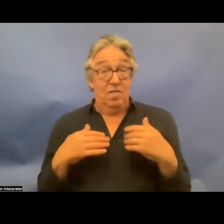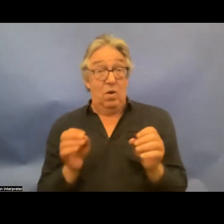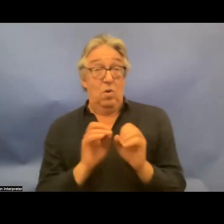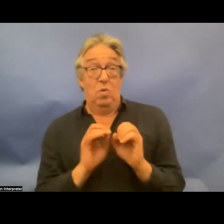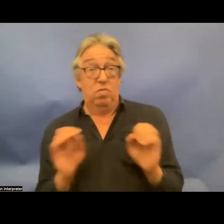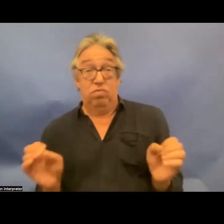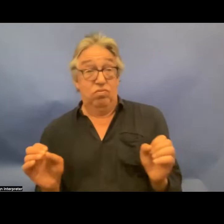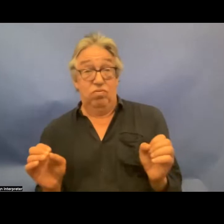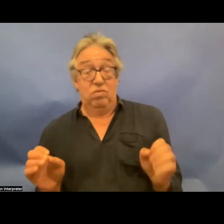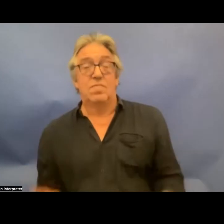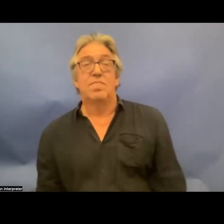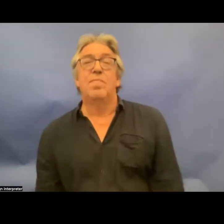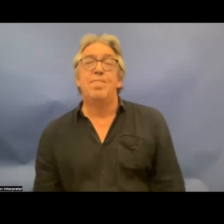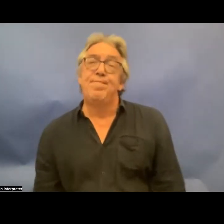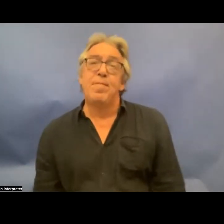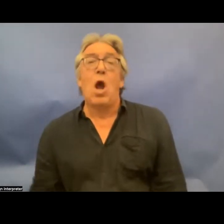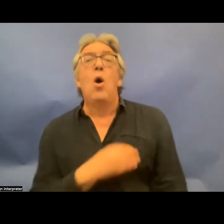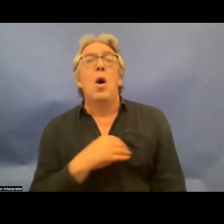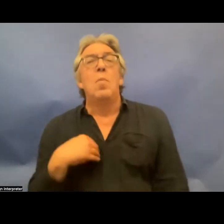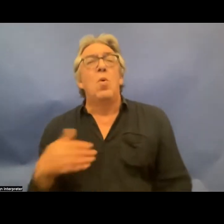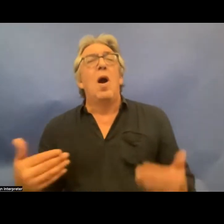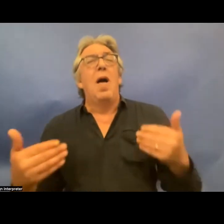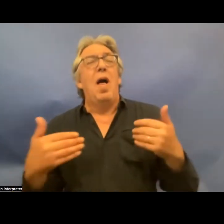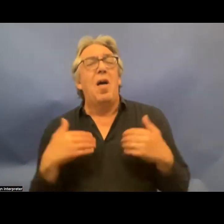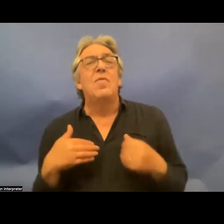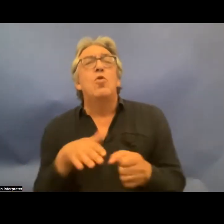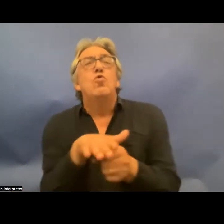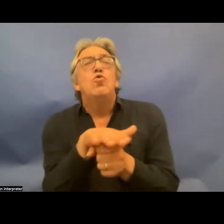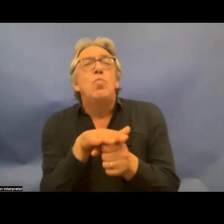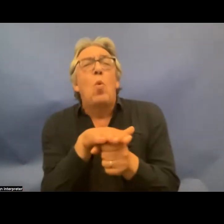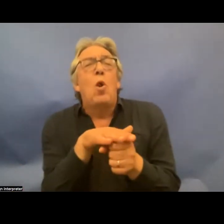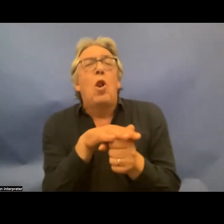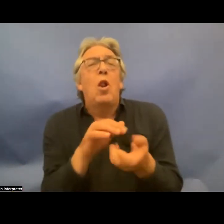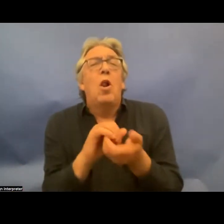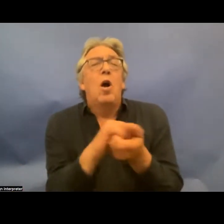medium city for Polish conditions. I think